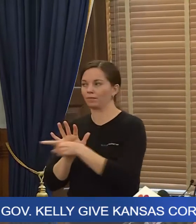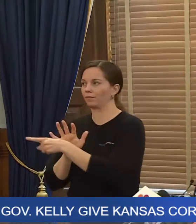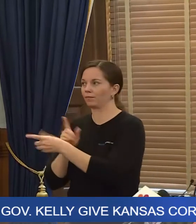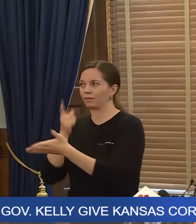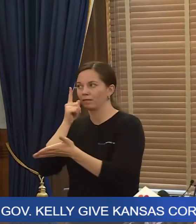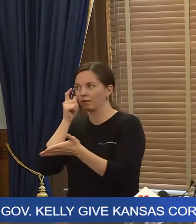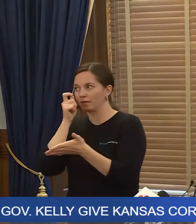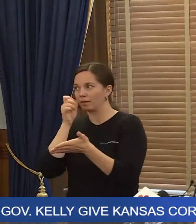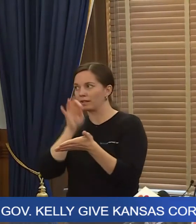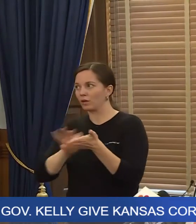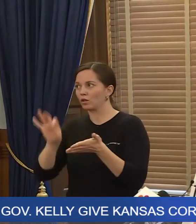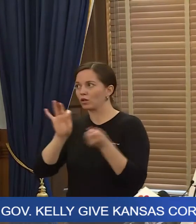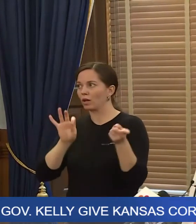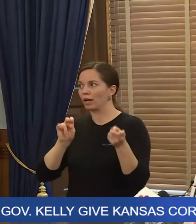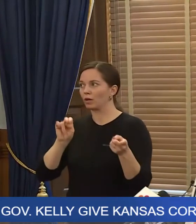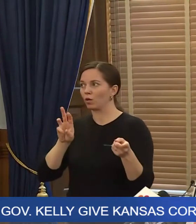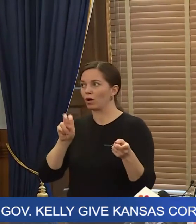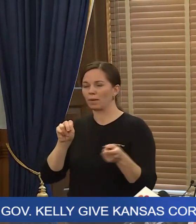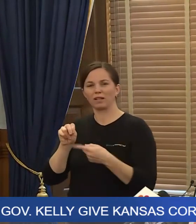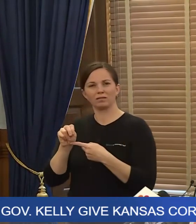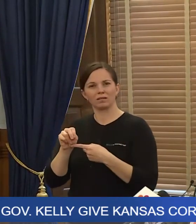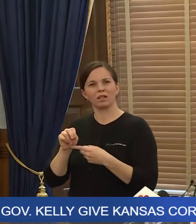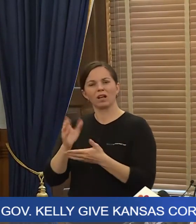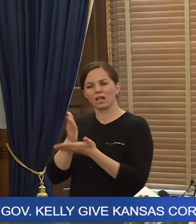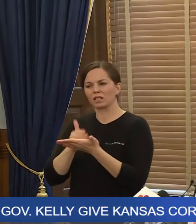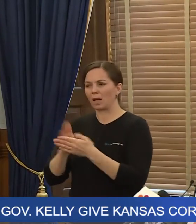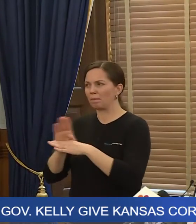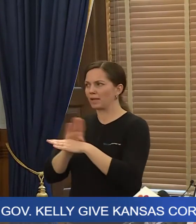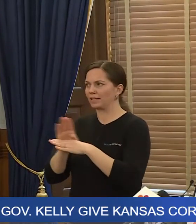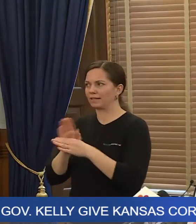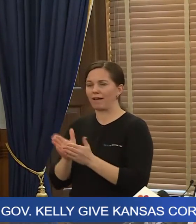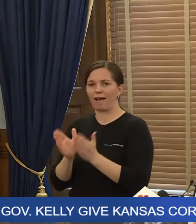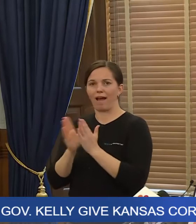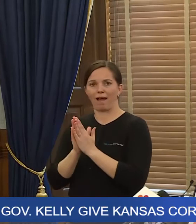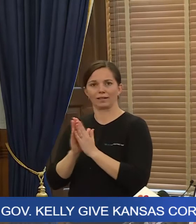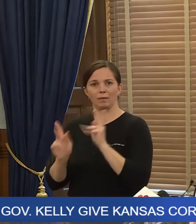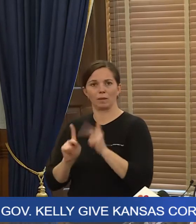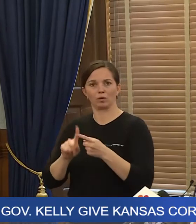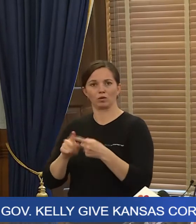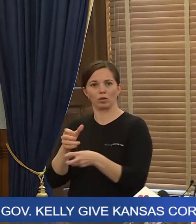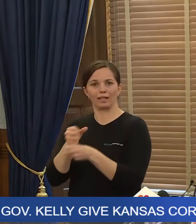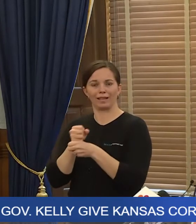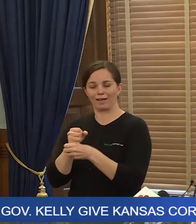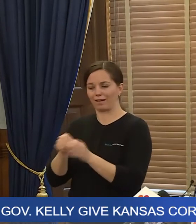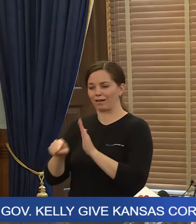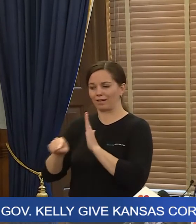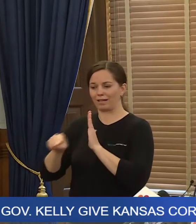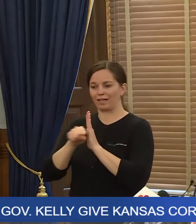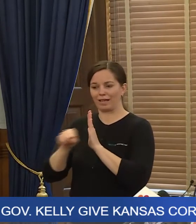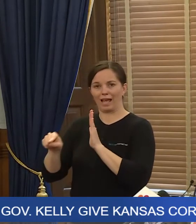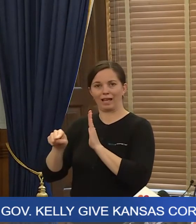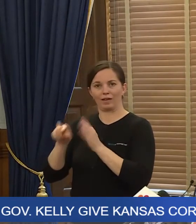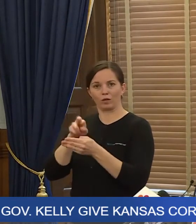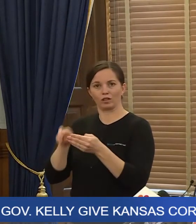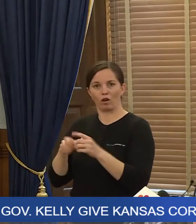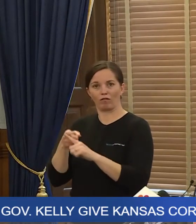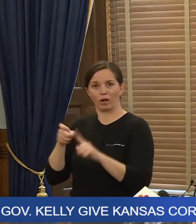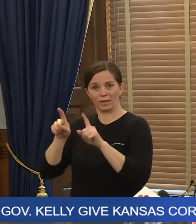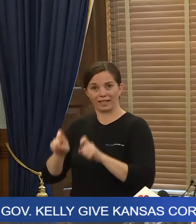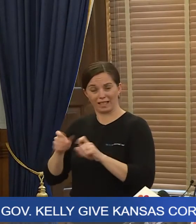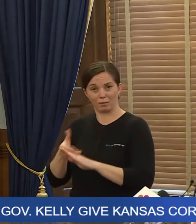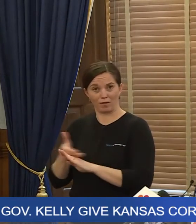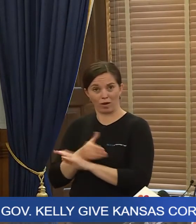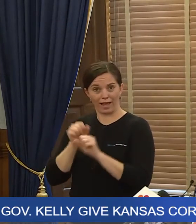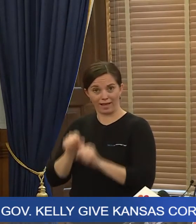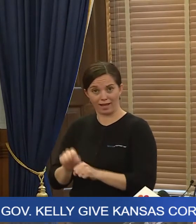Norman, have you heard about businesses that are asking people to get a negative result on a COVID-19 test before coming